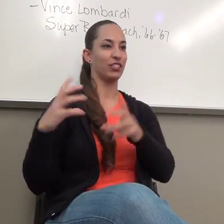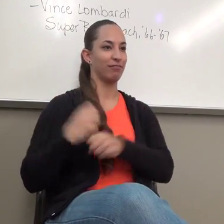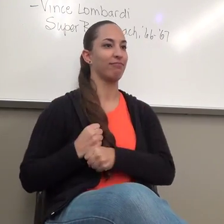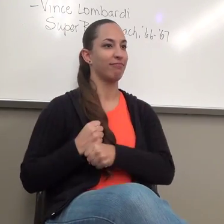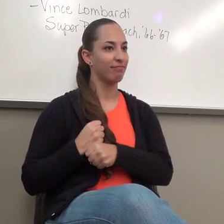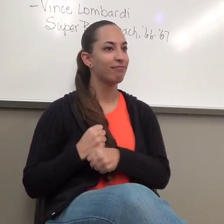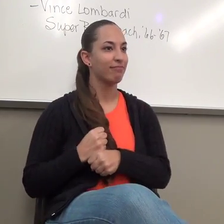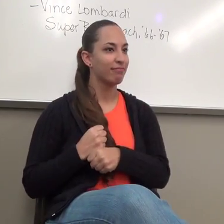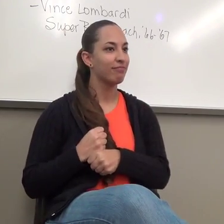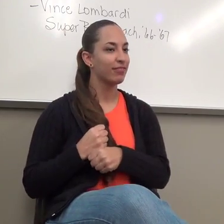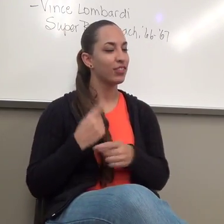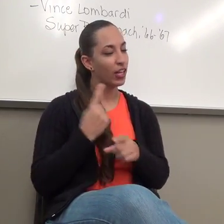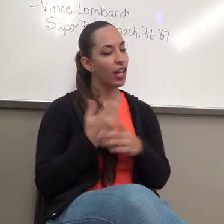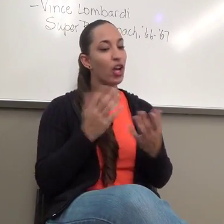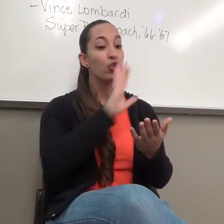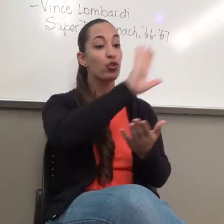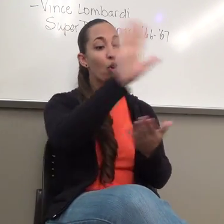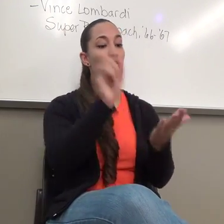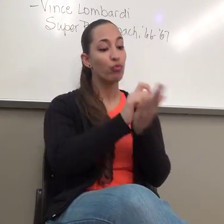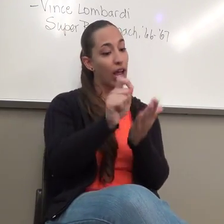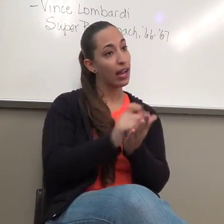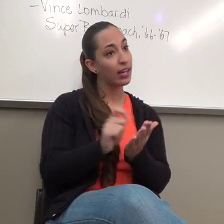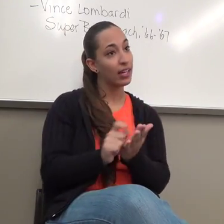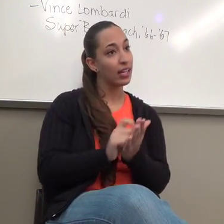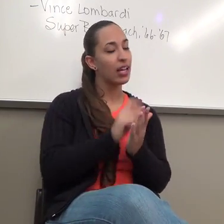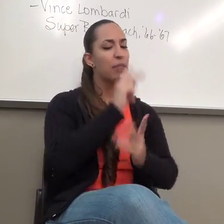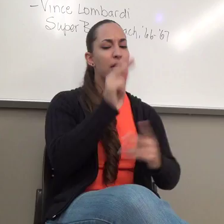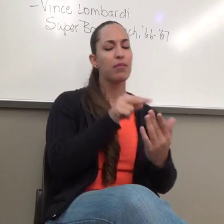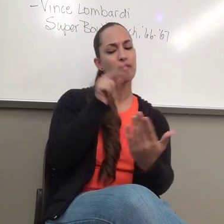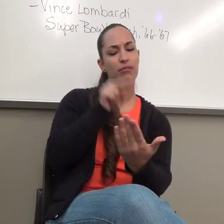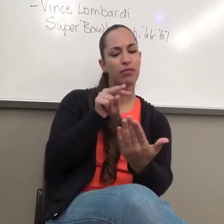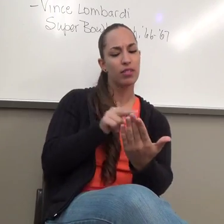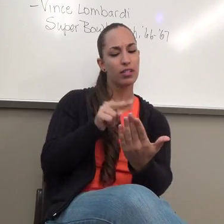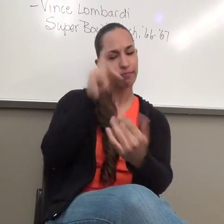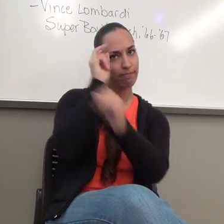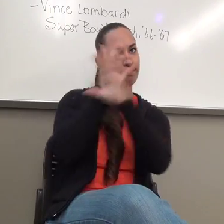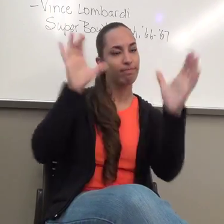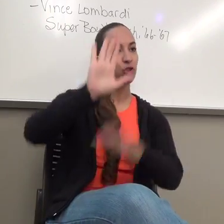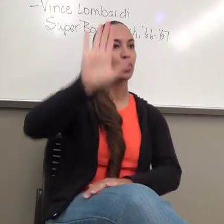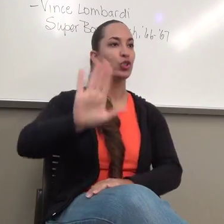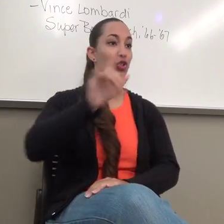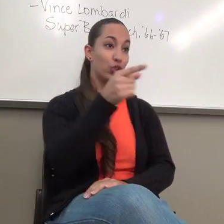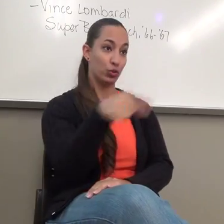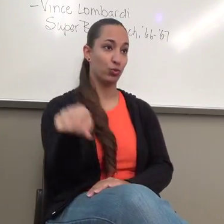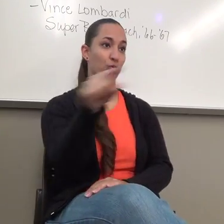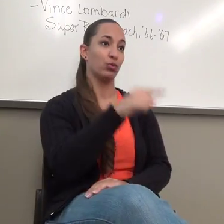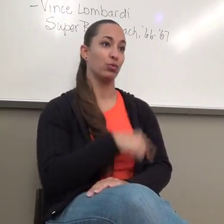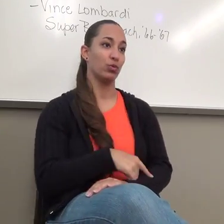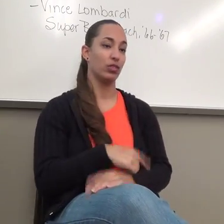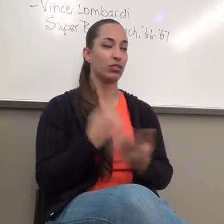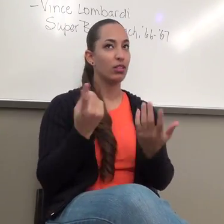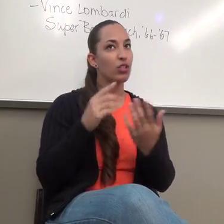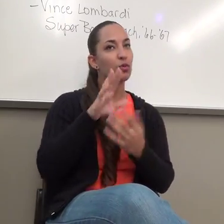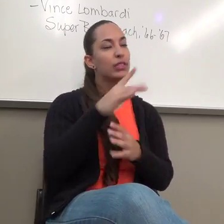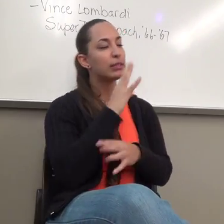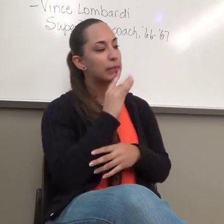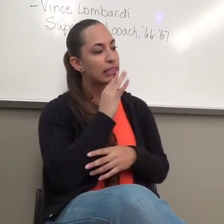People, your writing is what people see of you, and what you speak is what people understand of you. So you want to think in terms